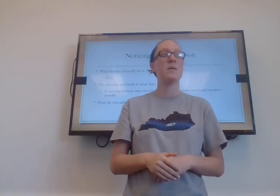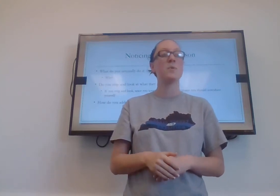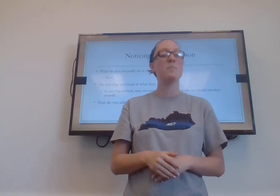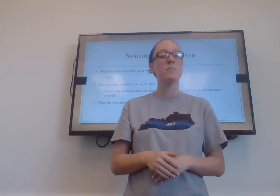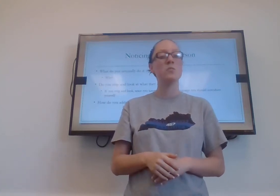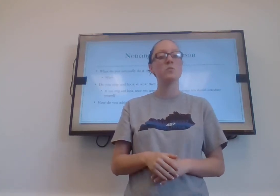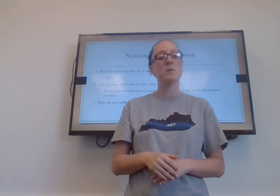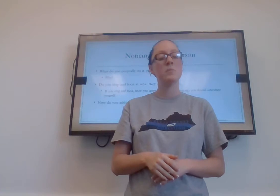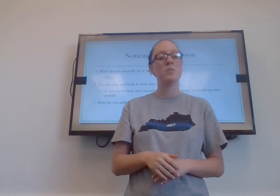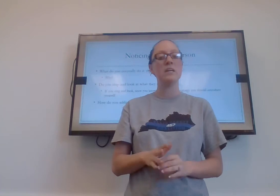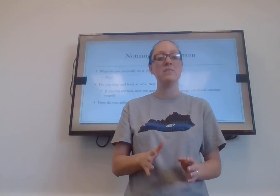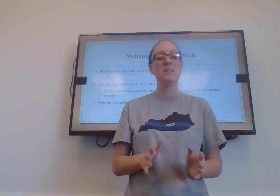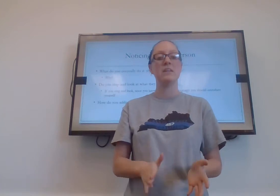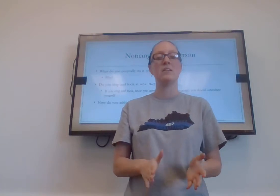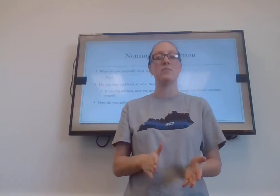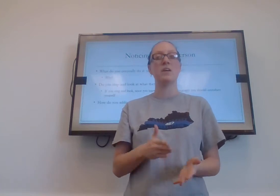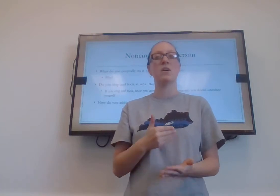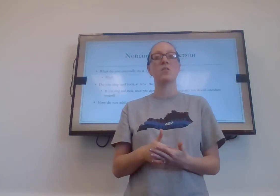But most people, even if they